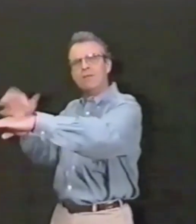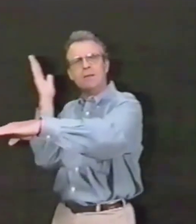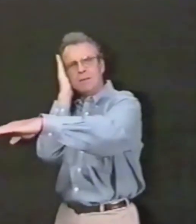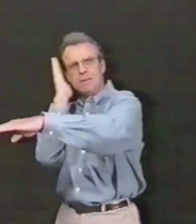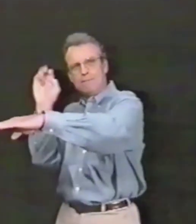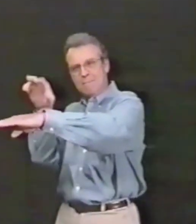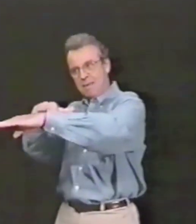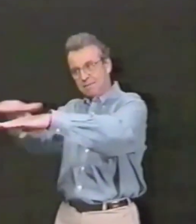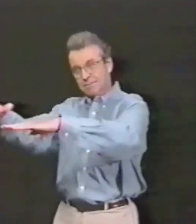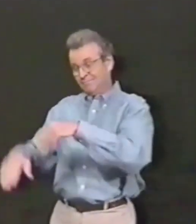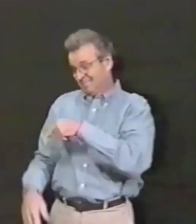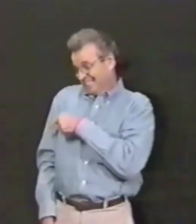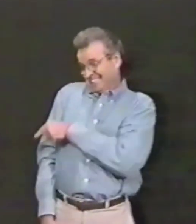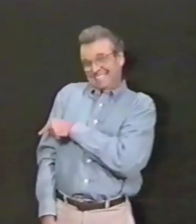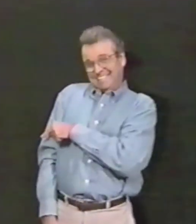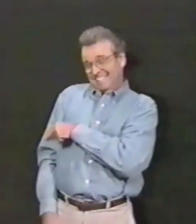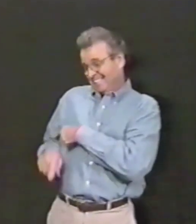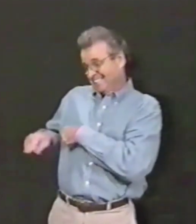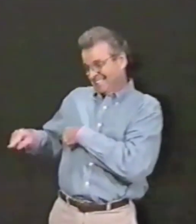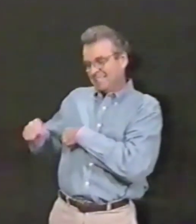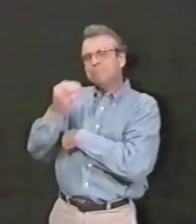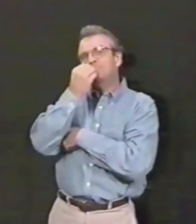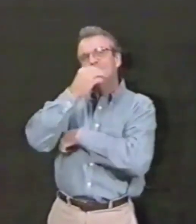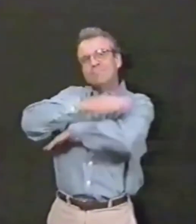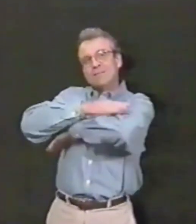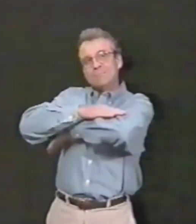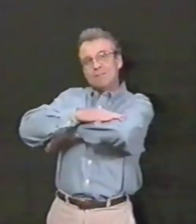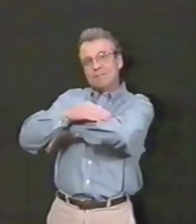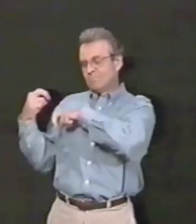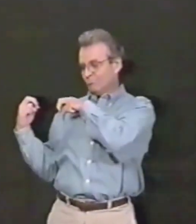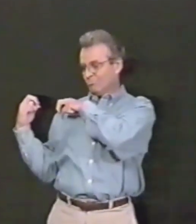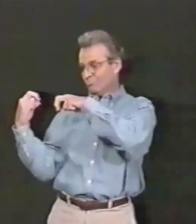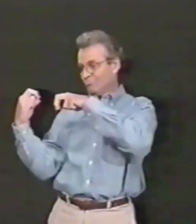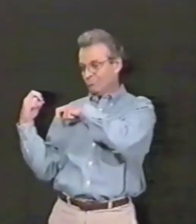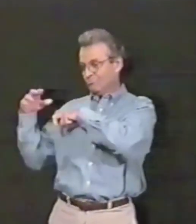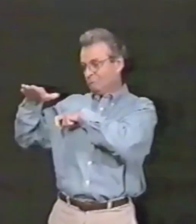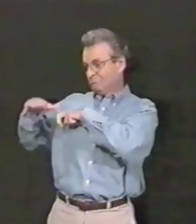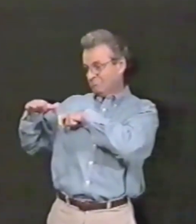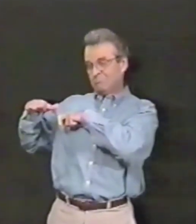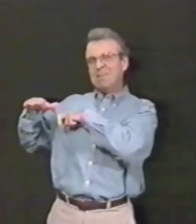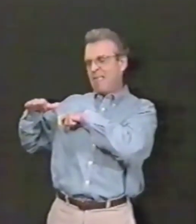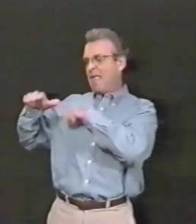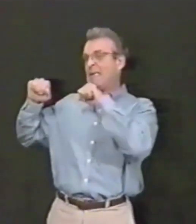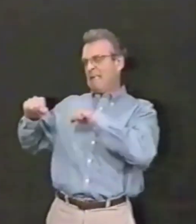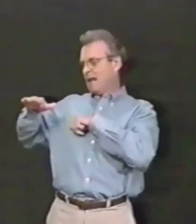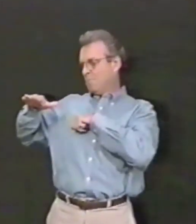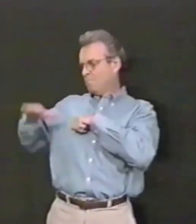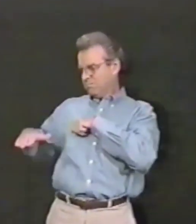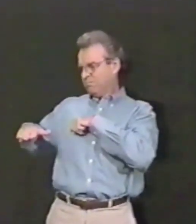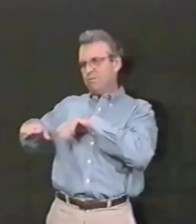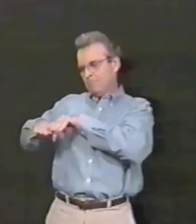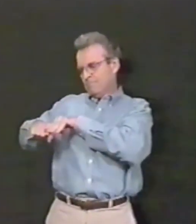area that can fold out into a bed. And in the very corner, we have a dinner